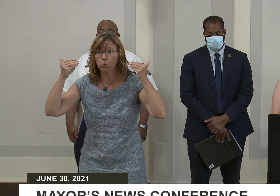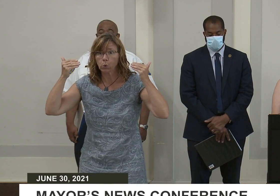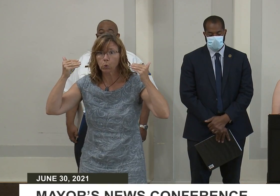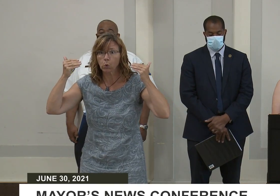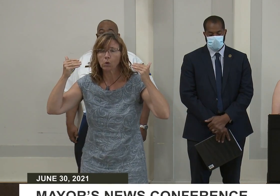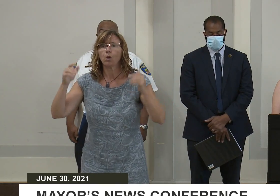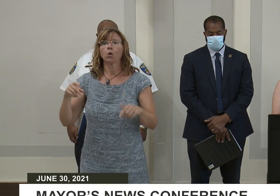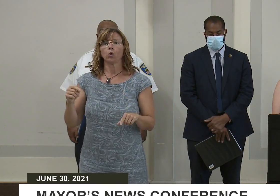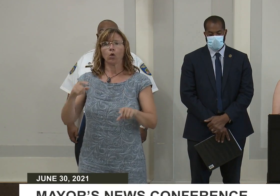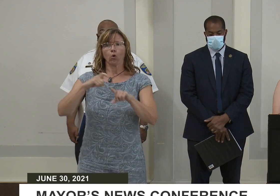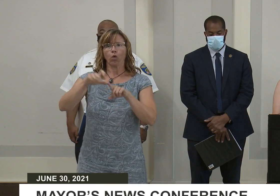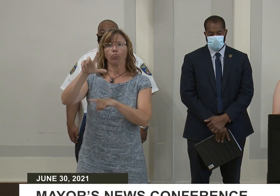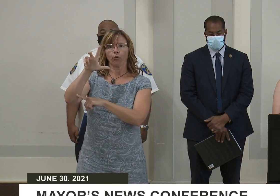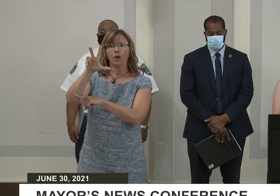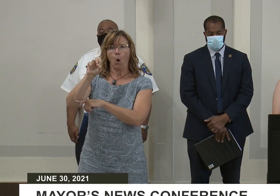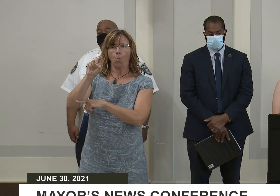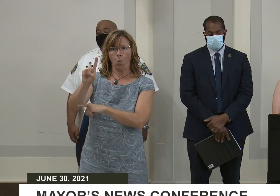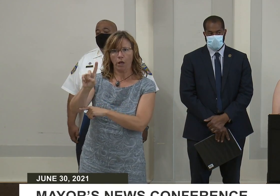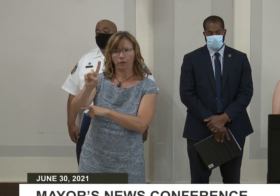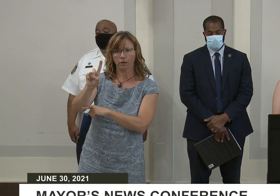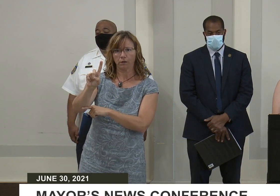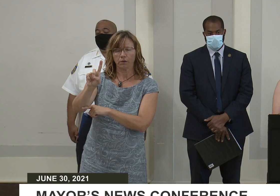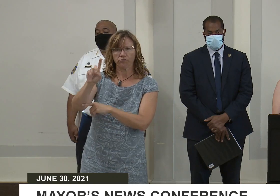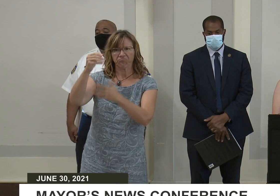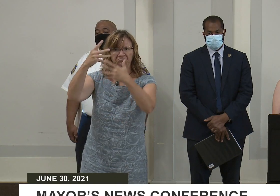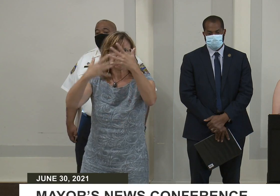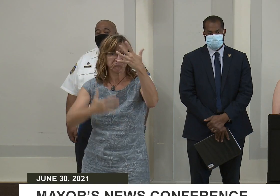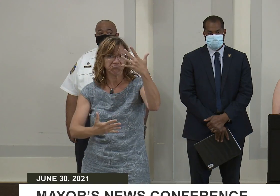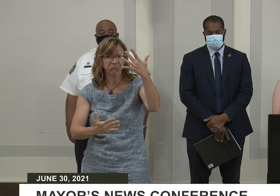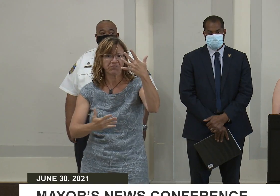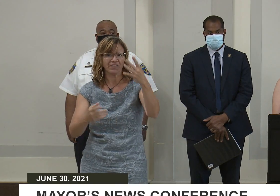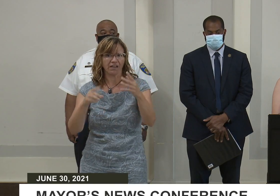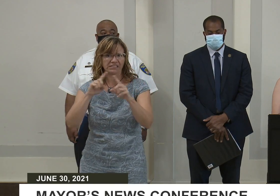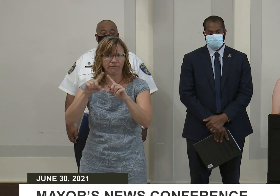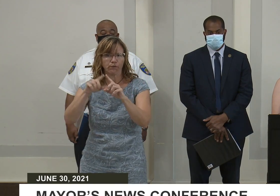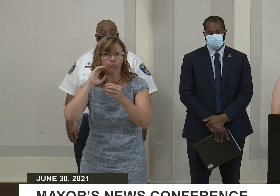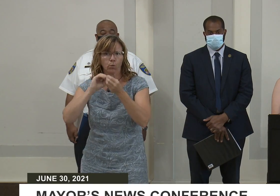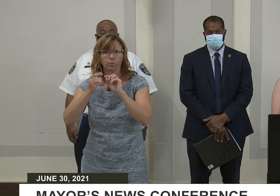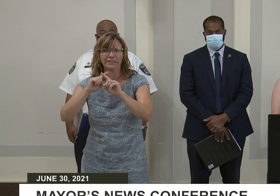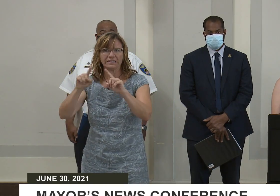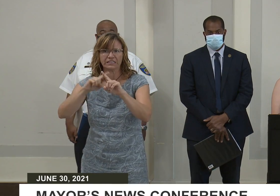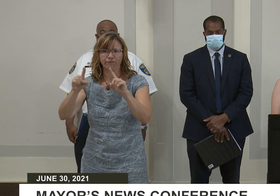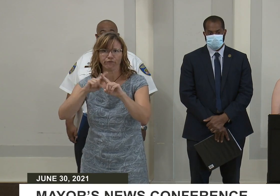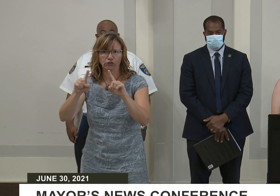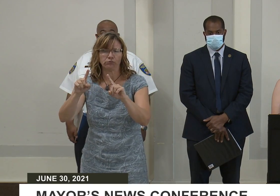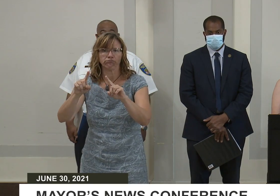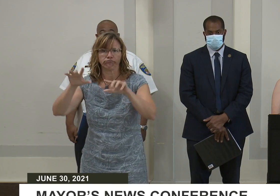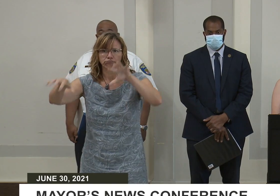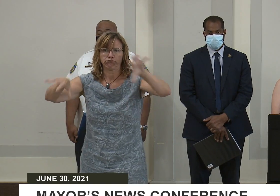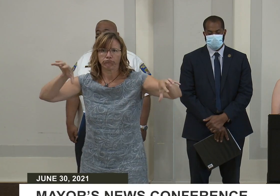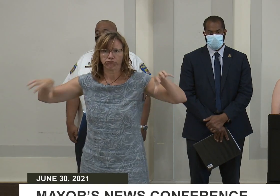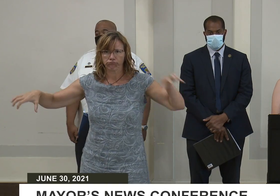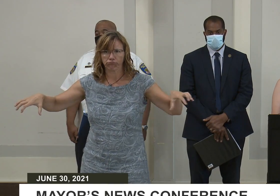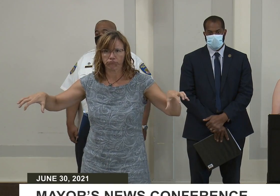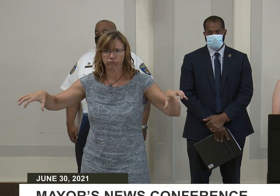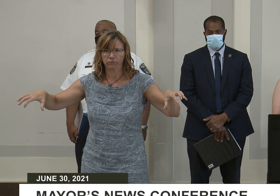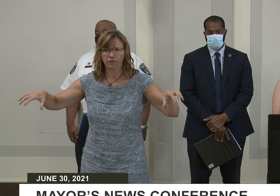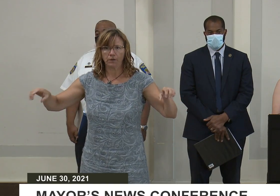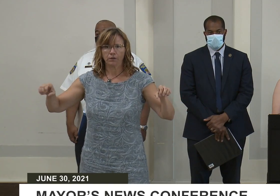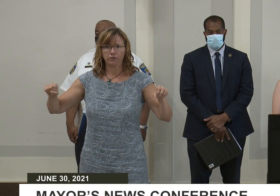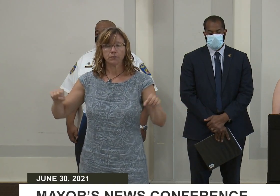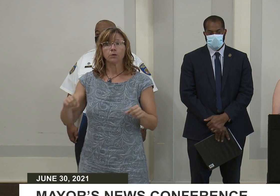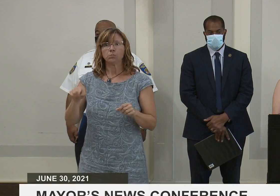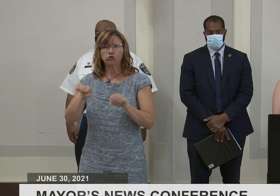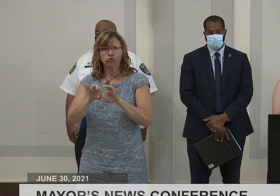center are encouraged to call ahead to ensure space is available. To help prevent the spread of COVID-19, residents who visit